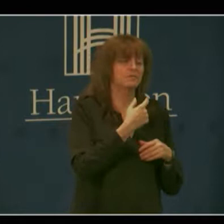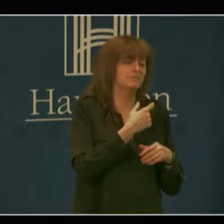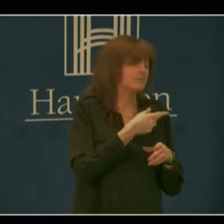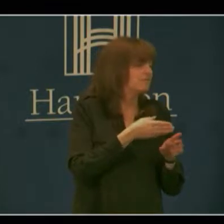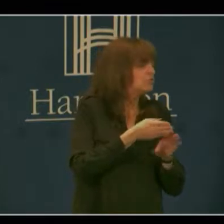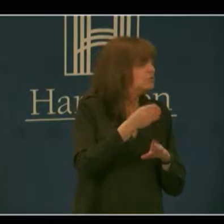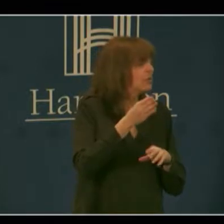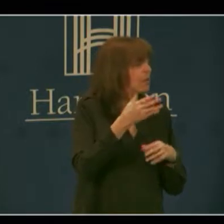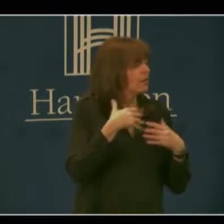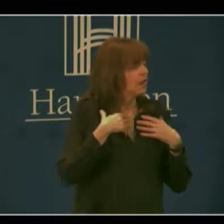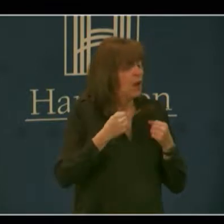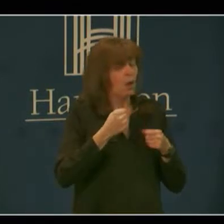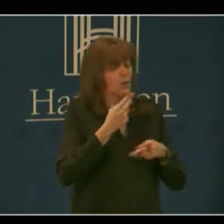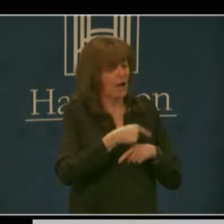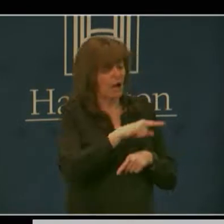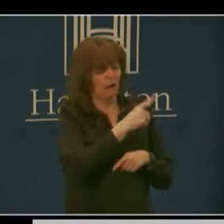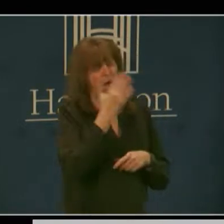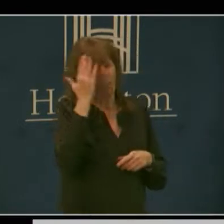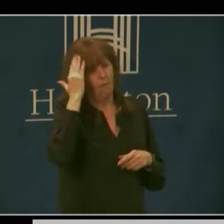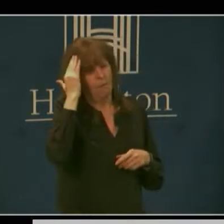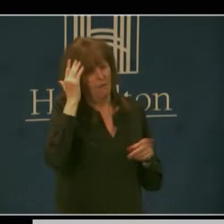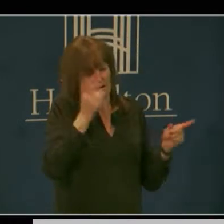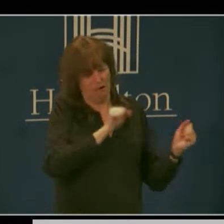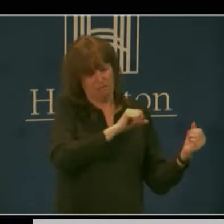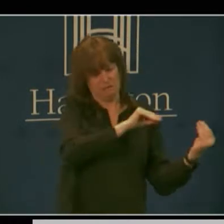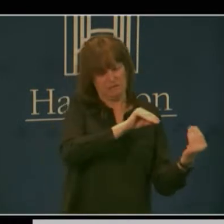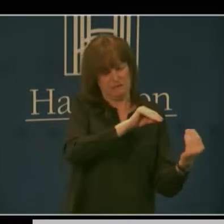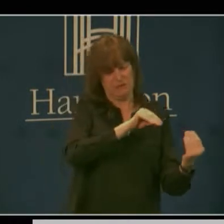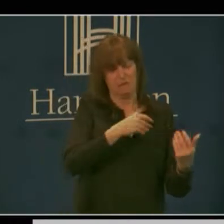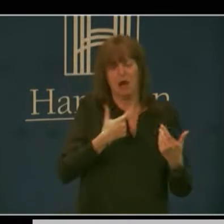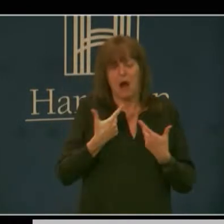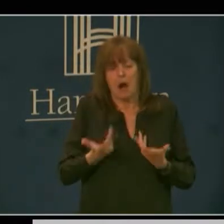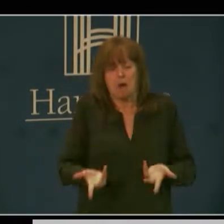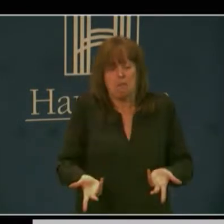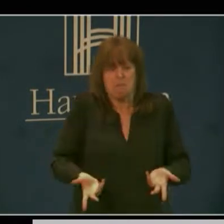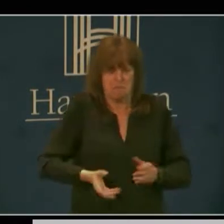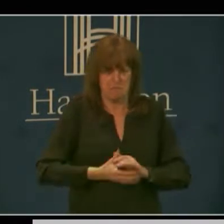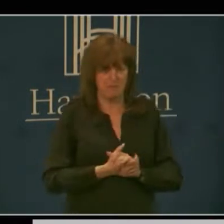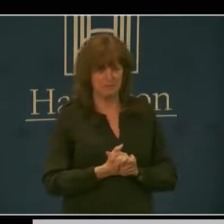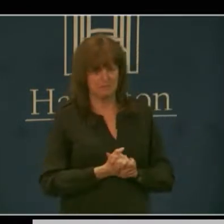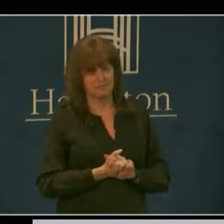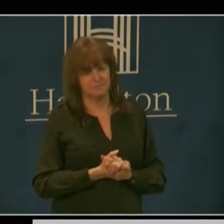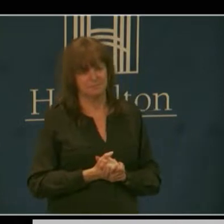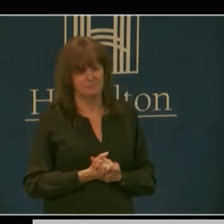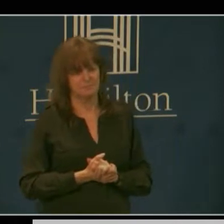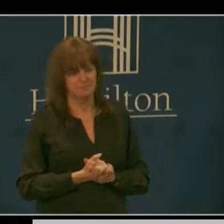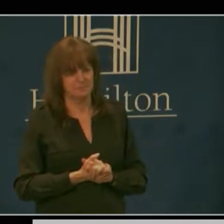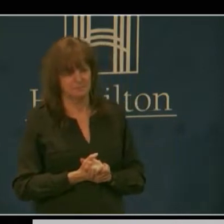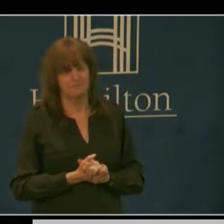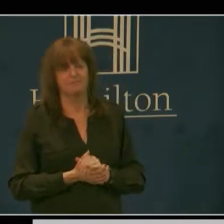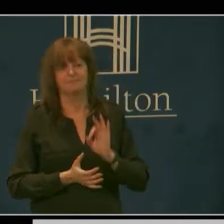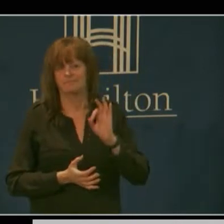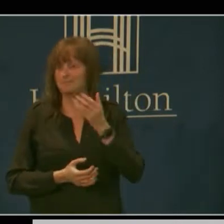for is important. Of course. Thank you very much. Mr. Johnson, back to you now. Can and will the city be able to do anything to